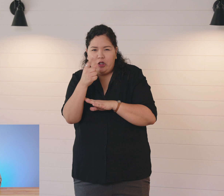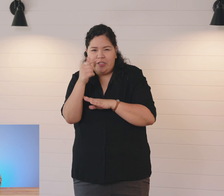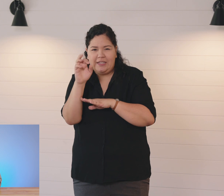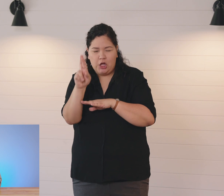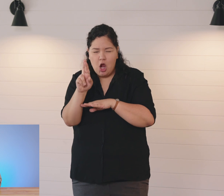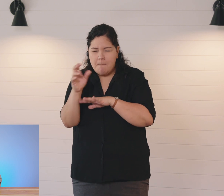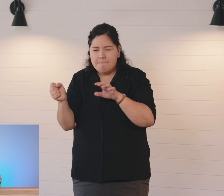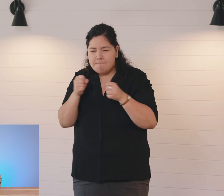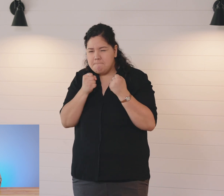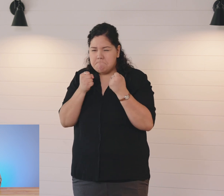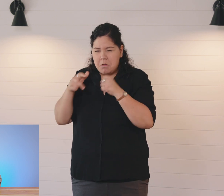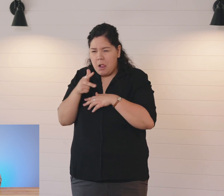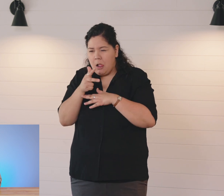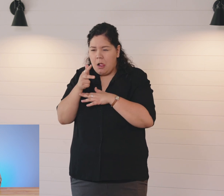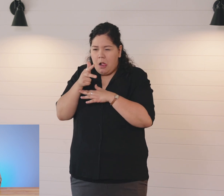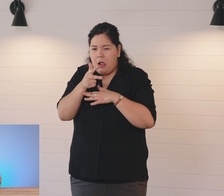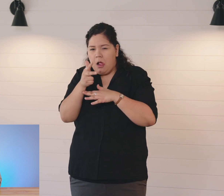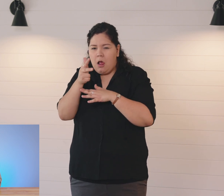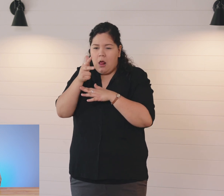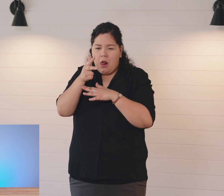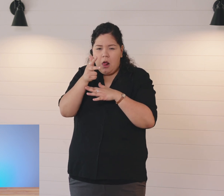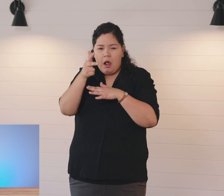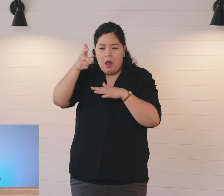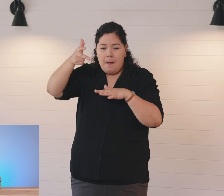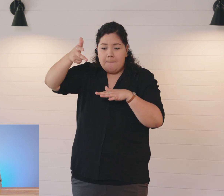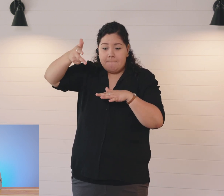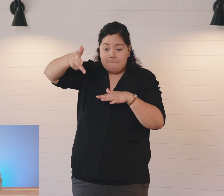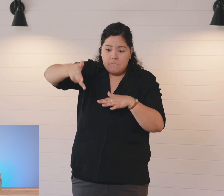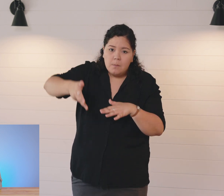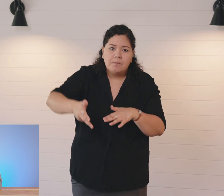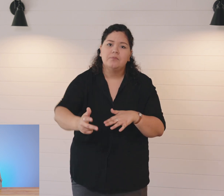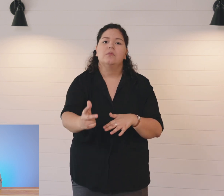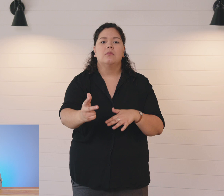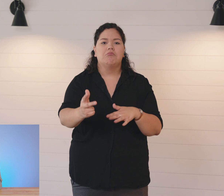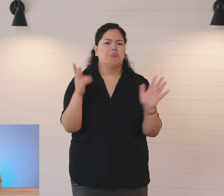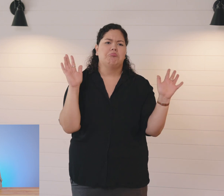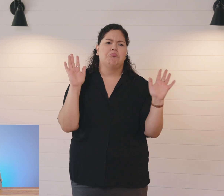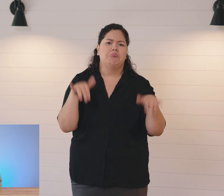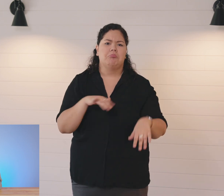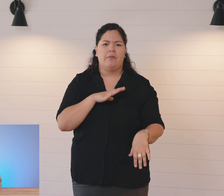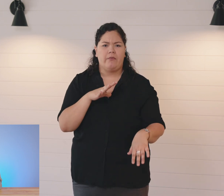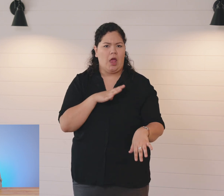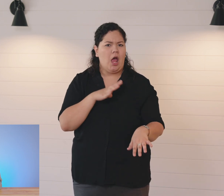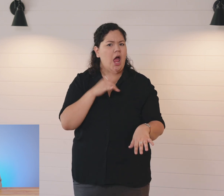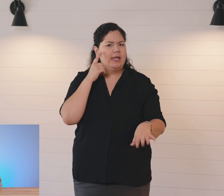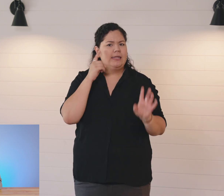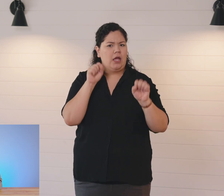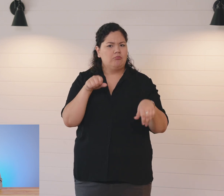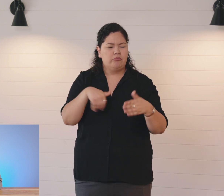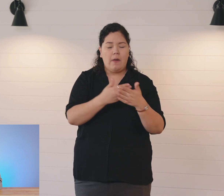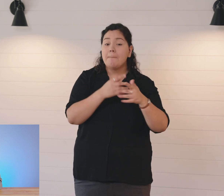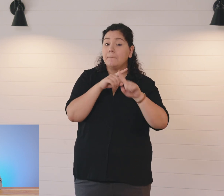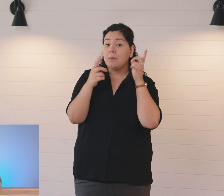and ride for a little while and then try to take it down the hill, I could probably coast in. The